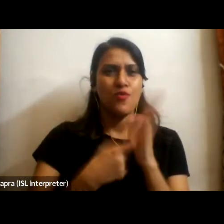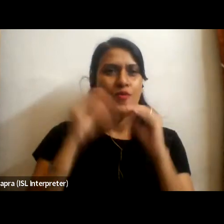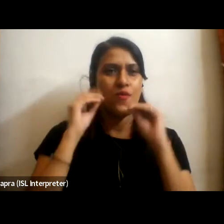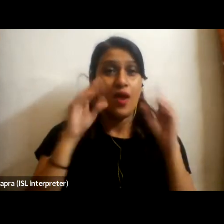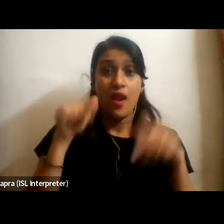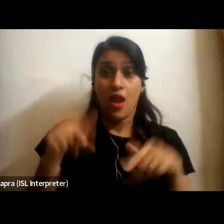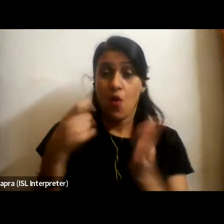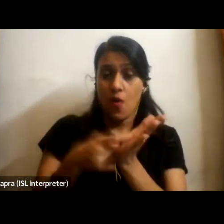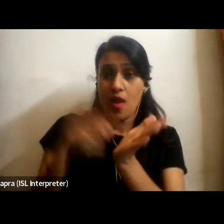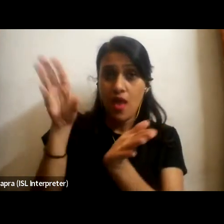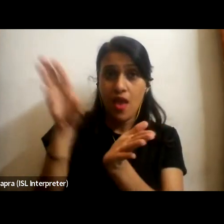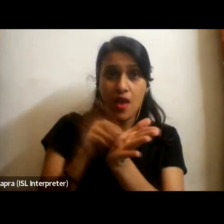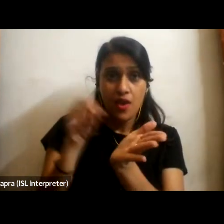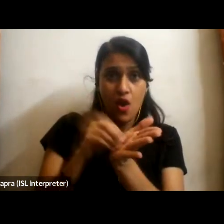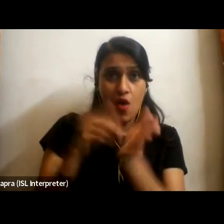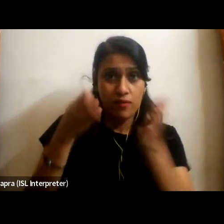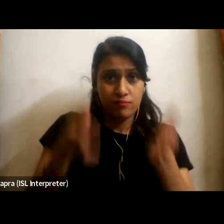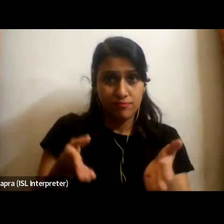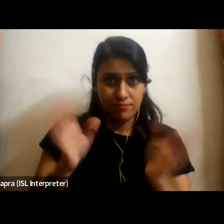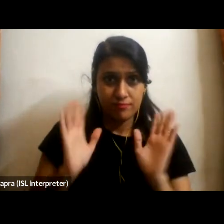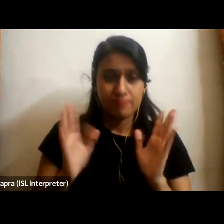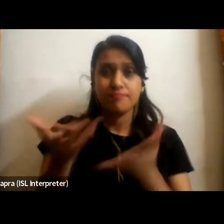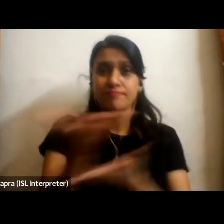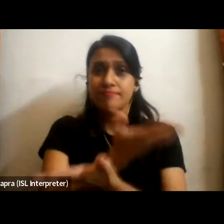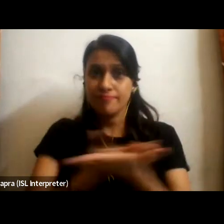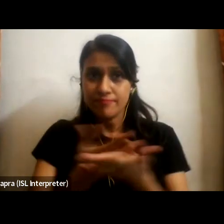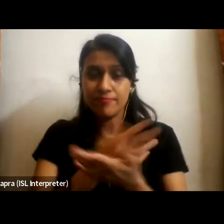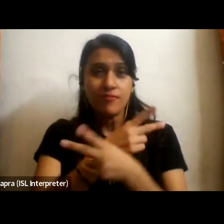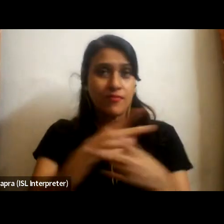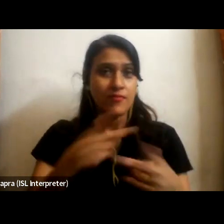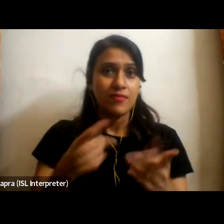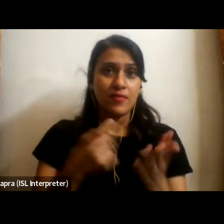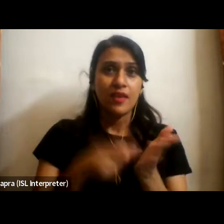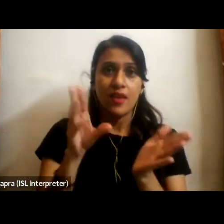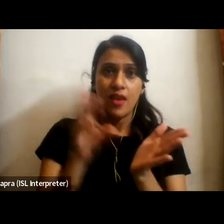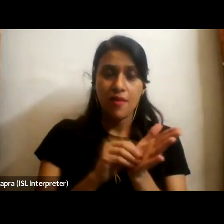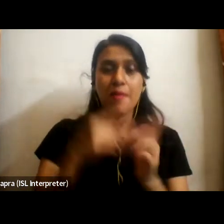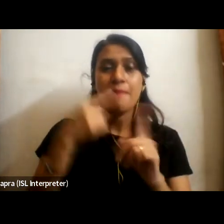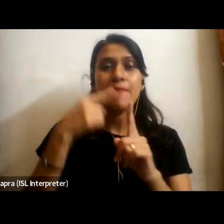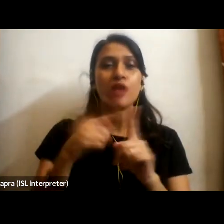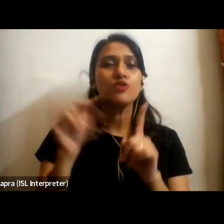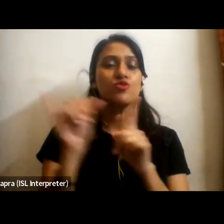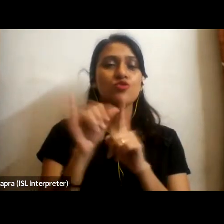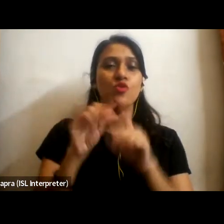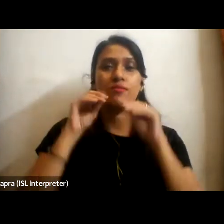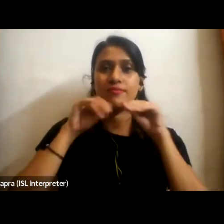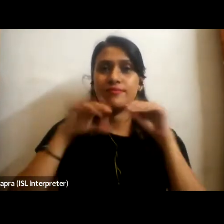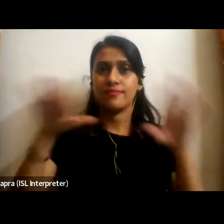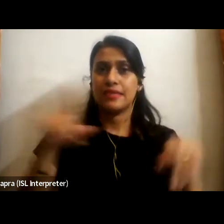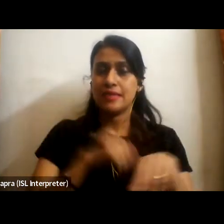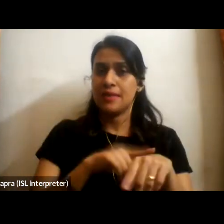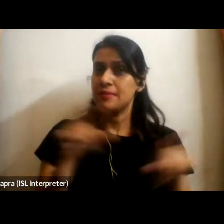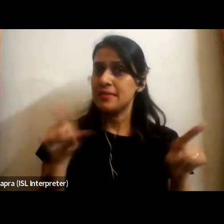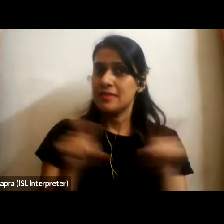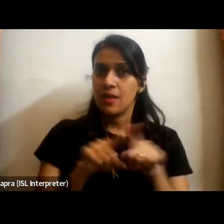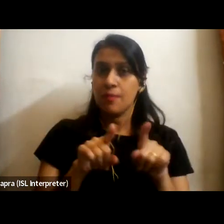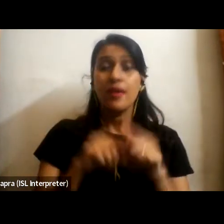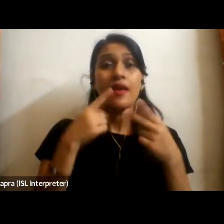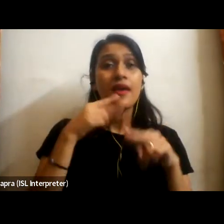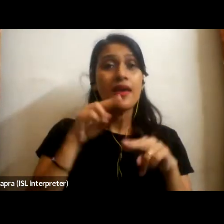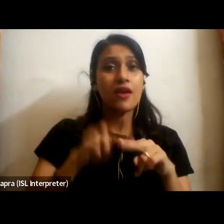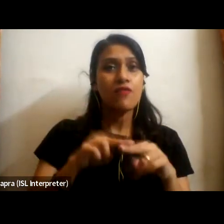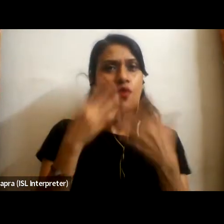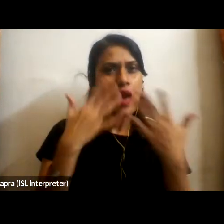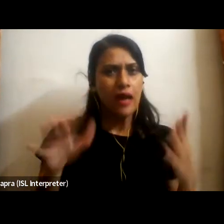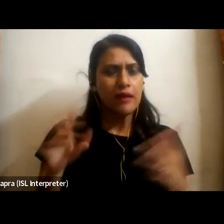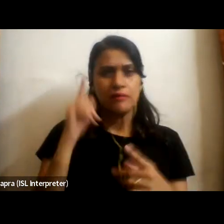recording this discussion today, and it is getting live streamed on YouTube. If any of you have any